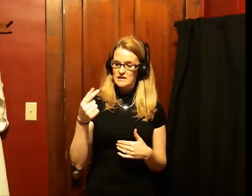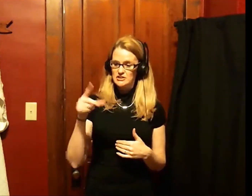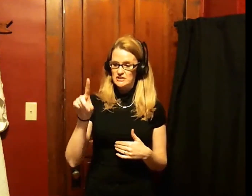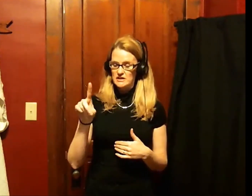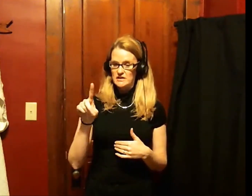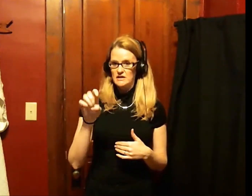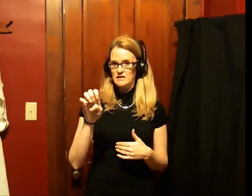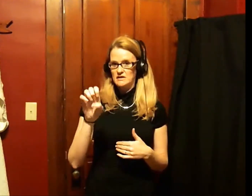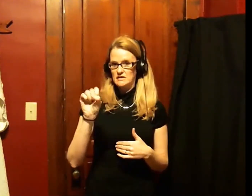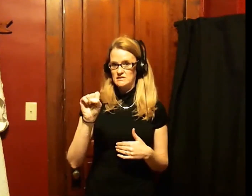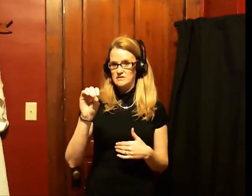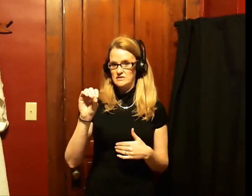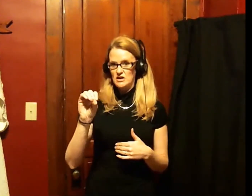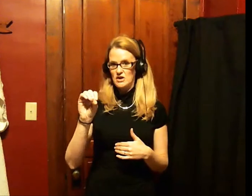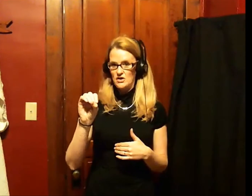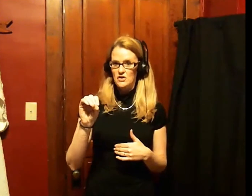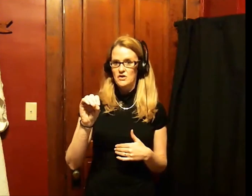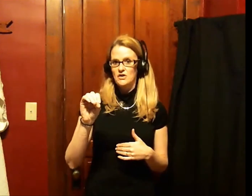for